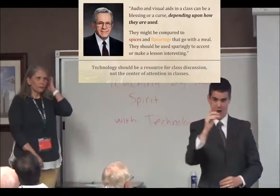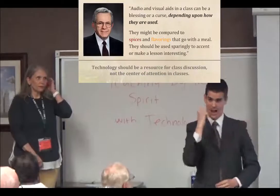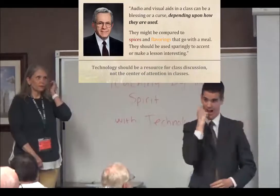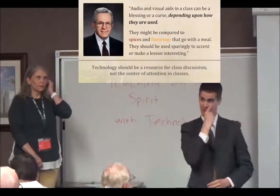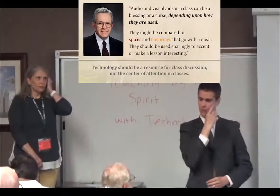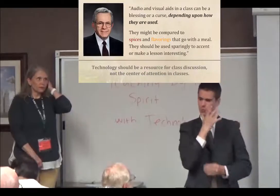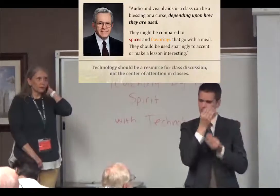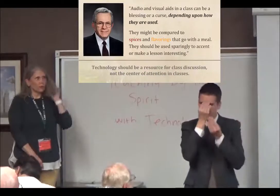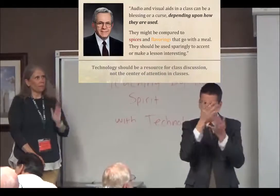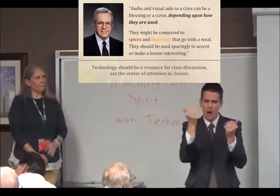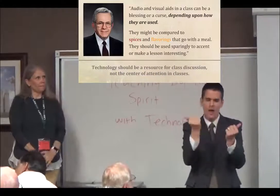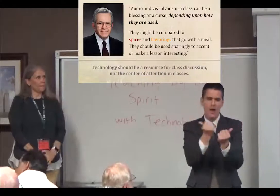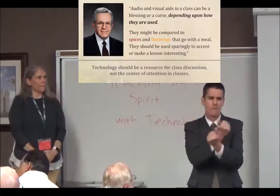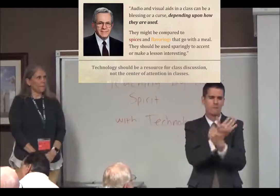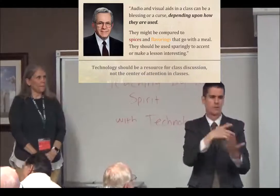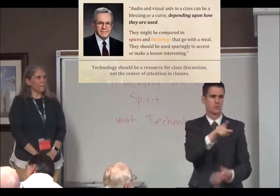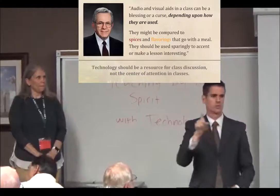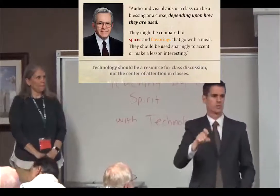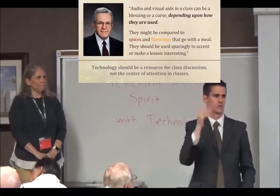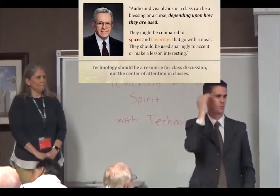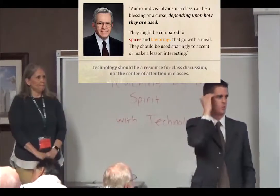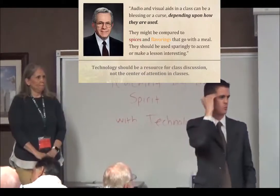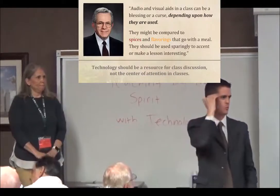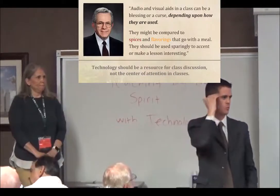Their eyes will tell you everything you need to know.